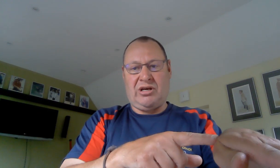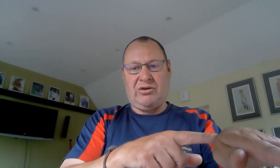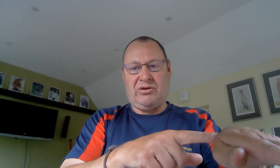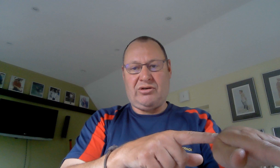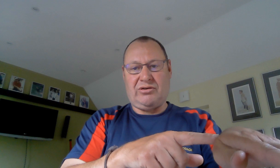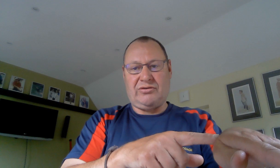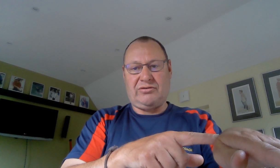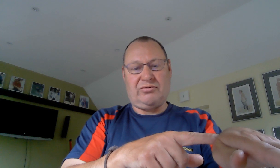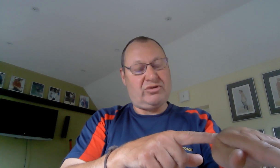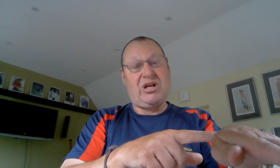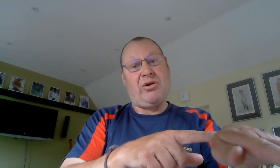Slow. Or slowly.